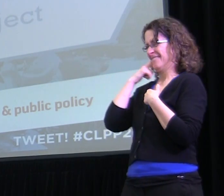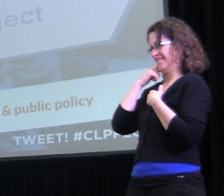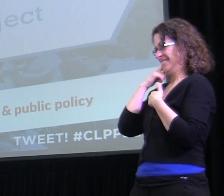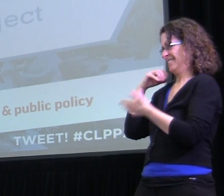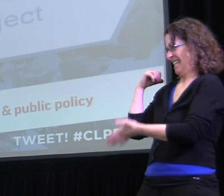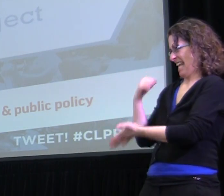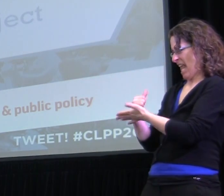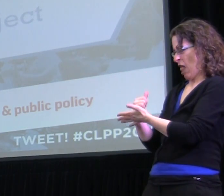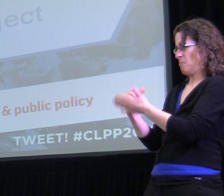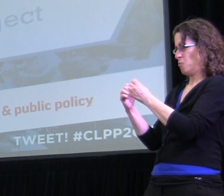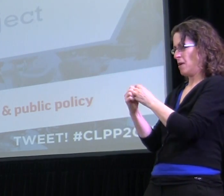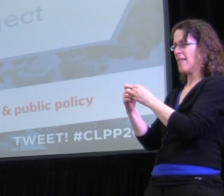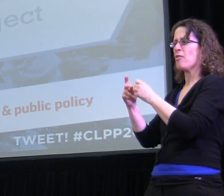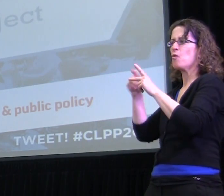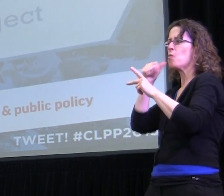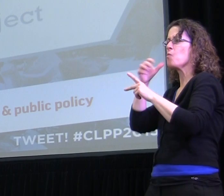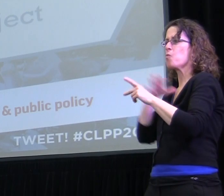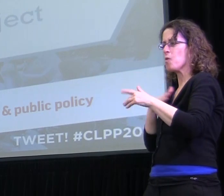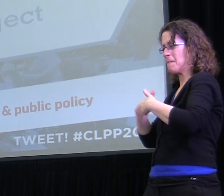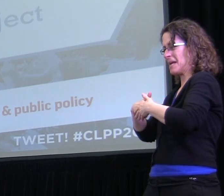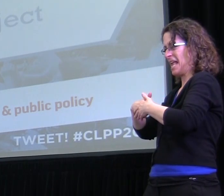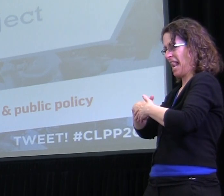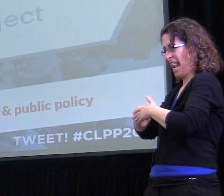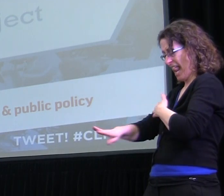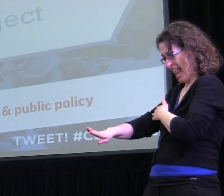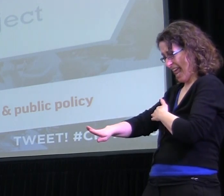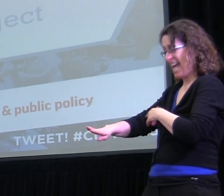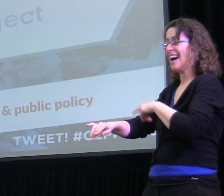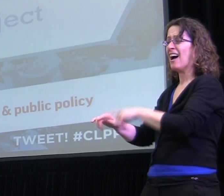just think about 48 hours of labor.